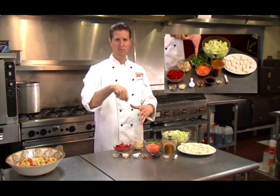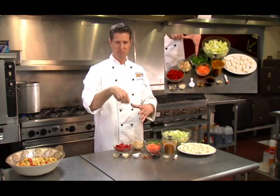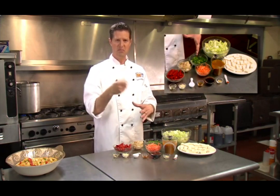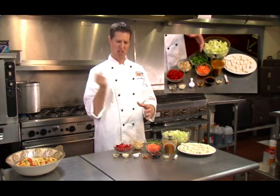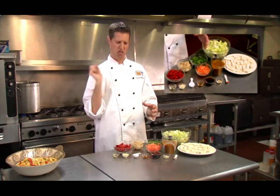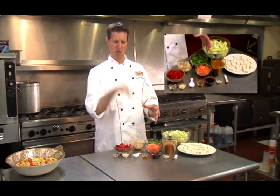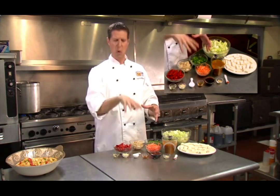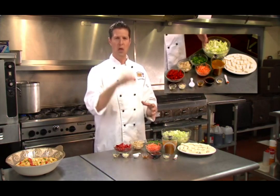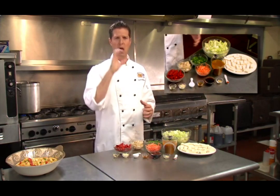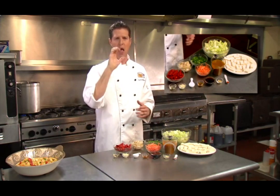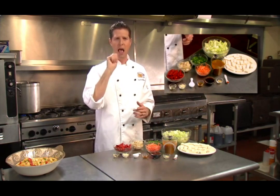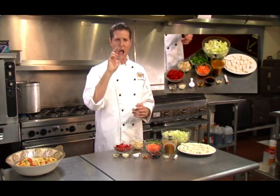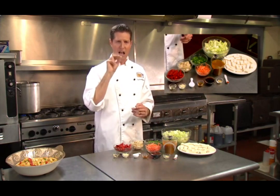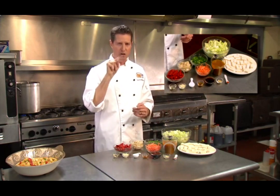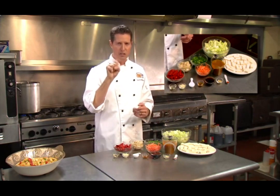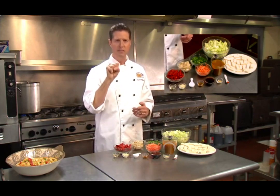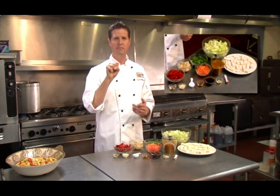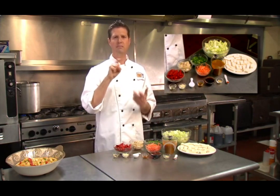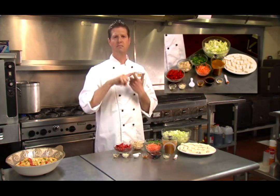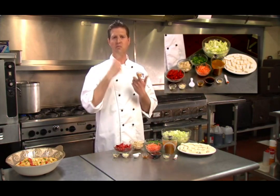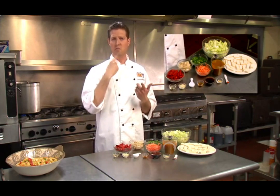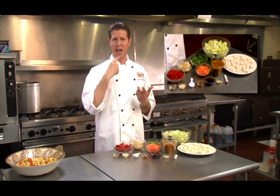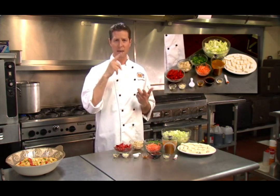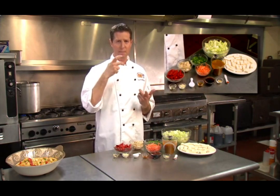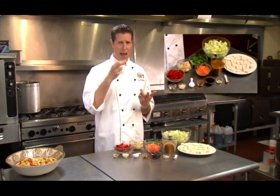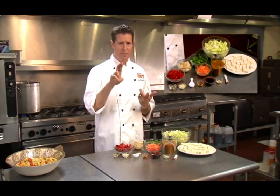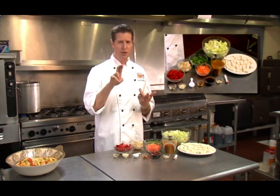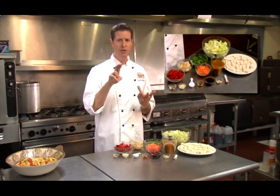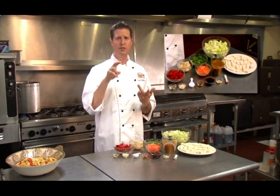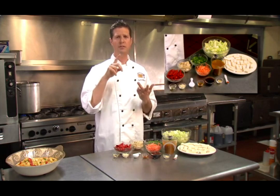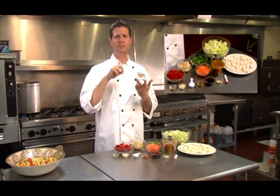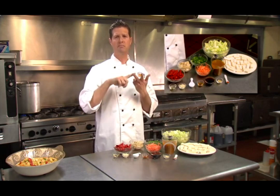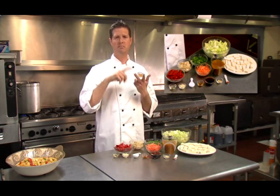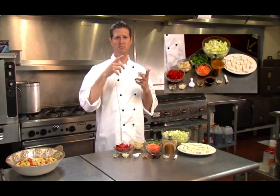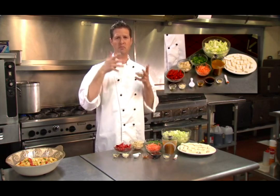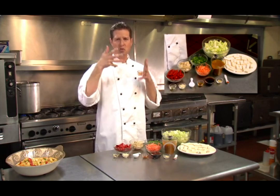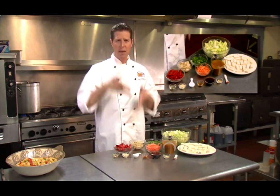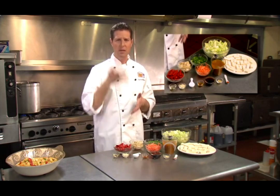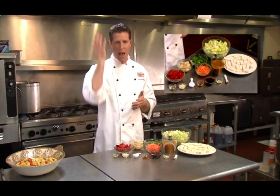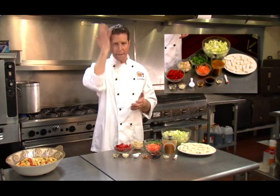Stir and add the carrots, red peppers, and remaining cabbage.